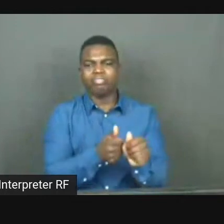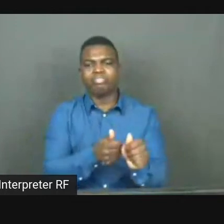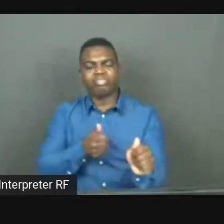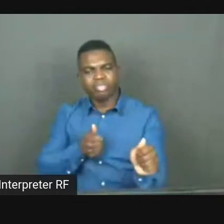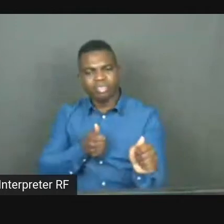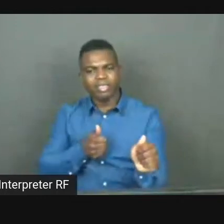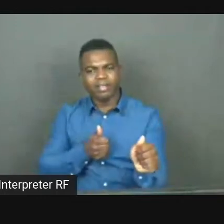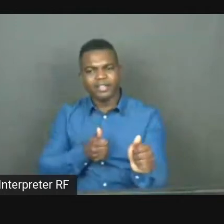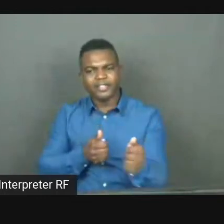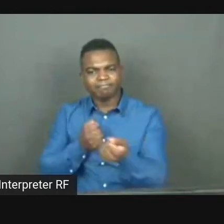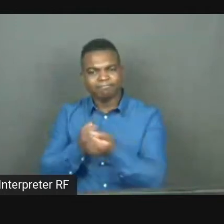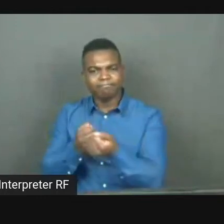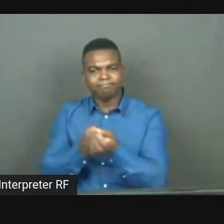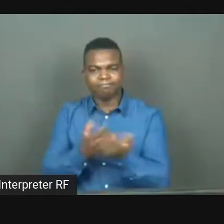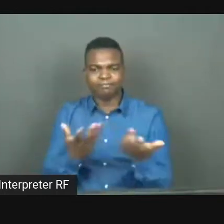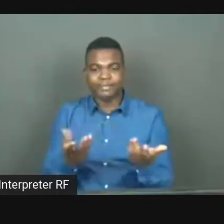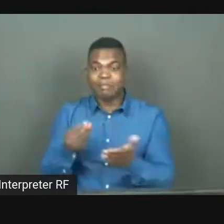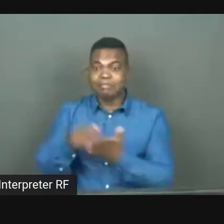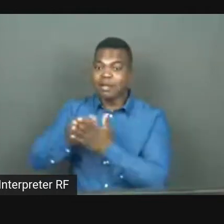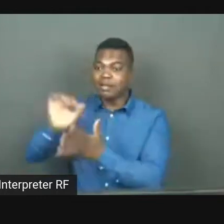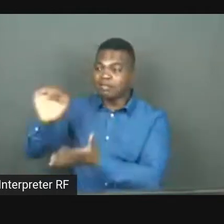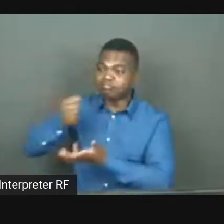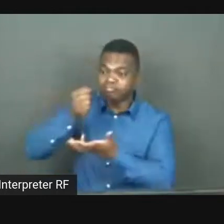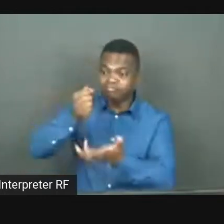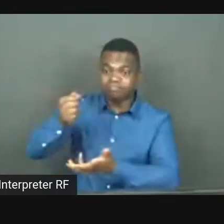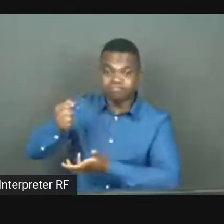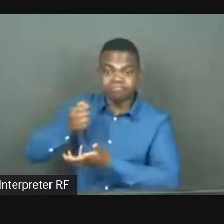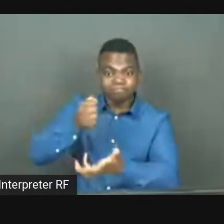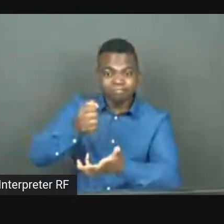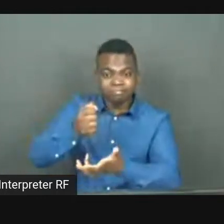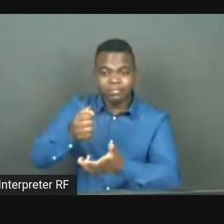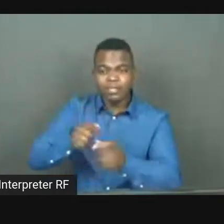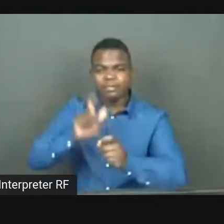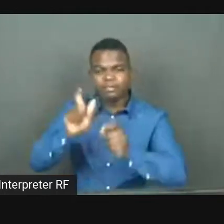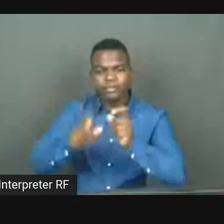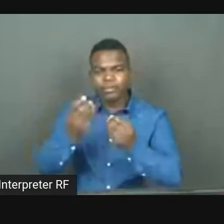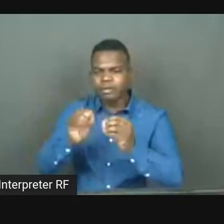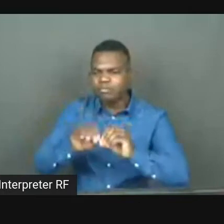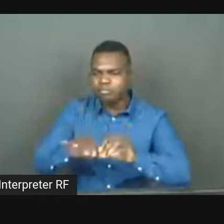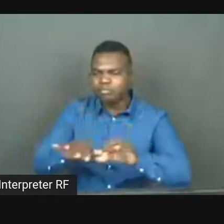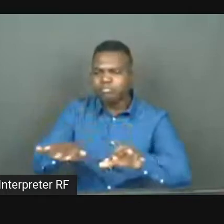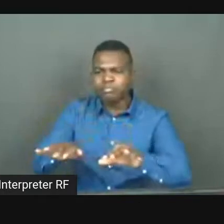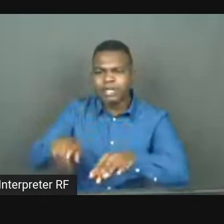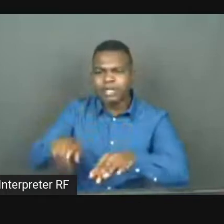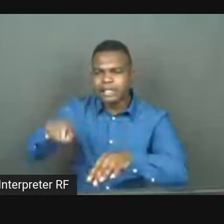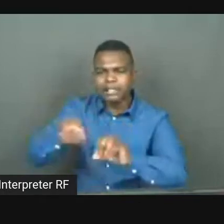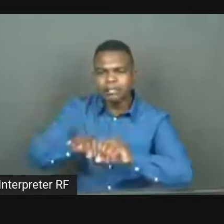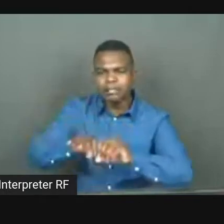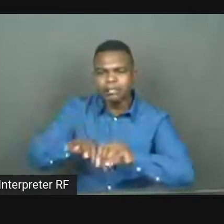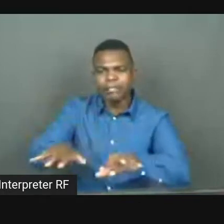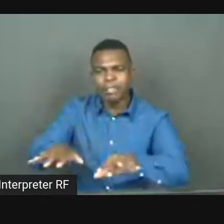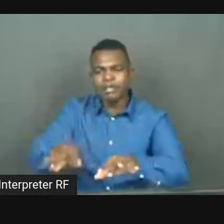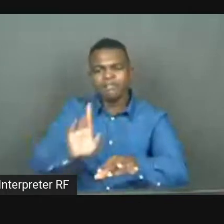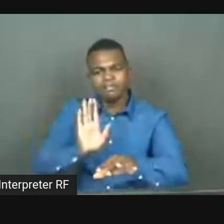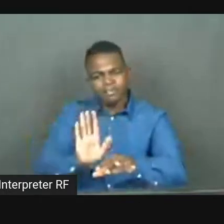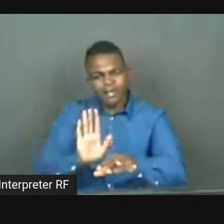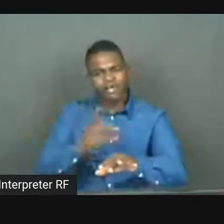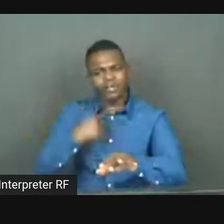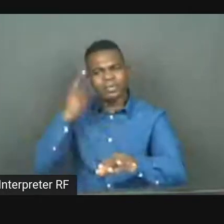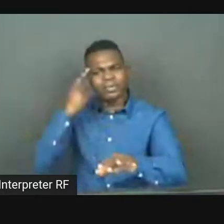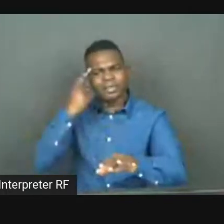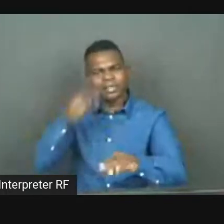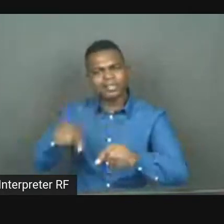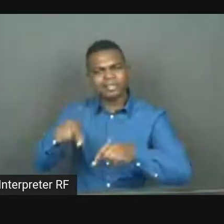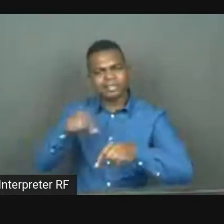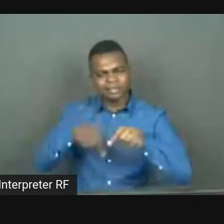we found out that we need to zoom in and make real progress on some areas where there has not